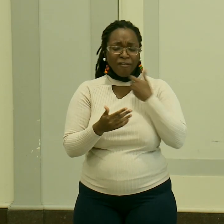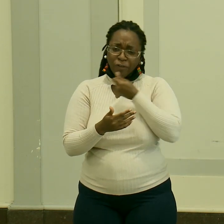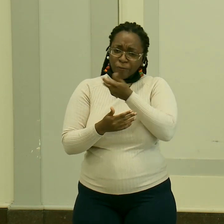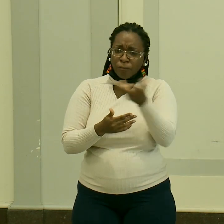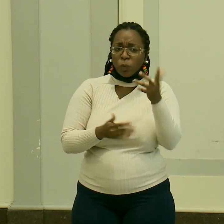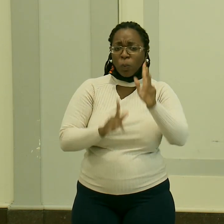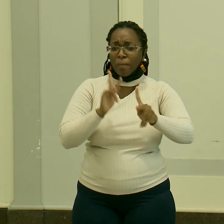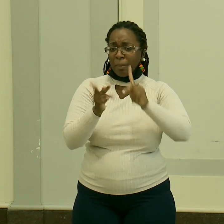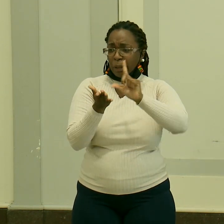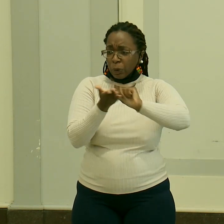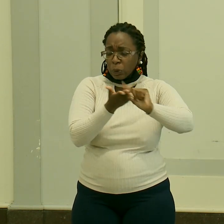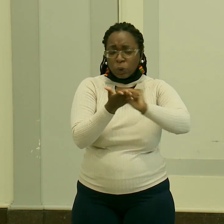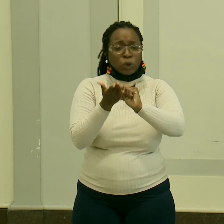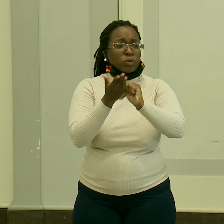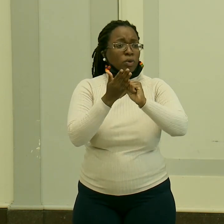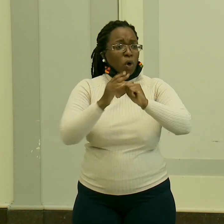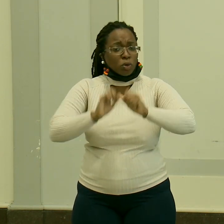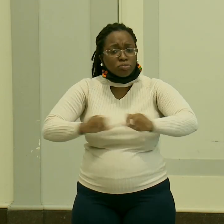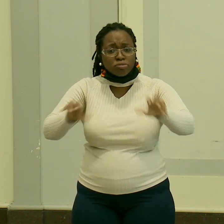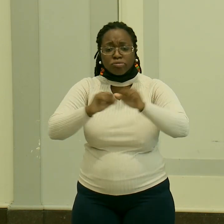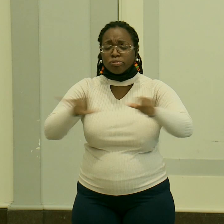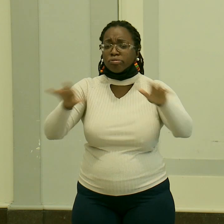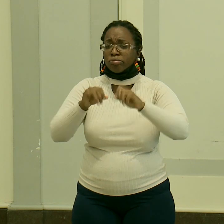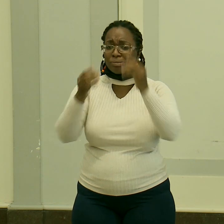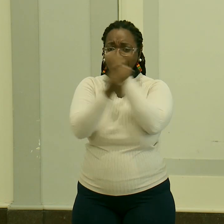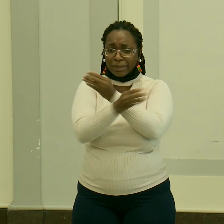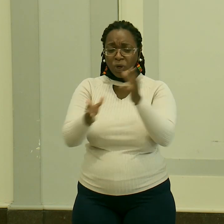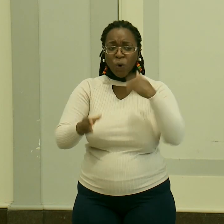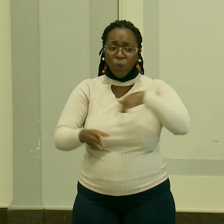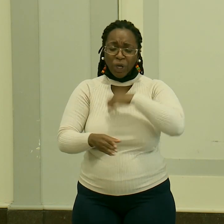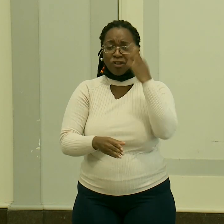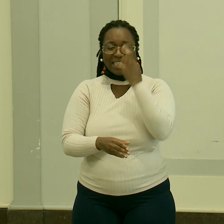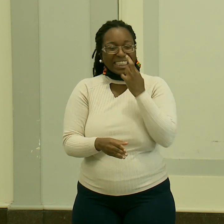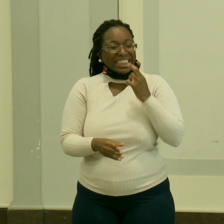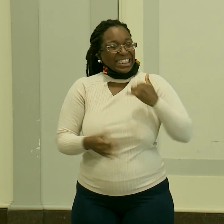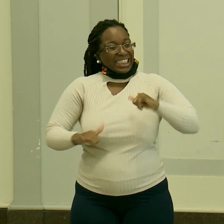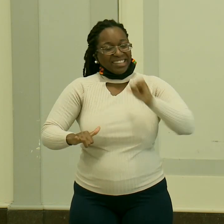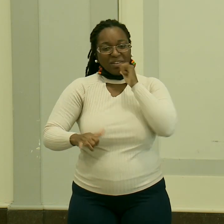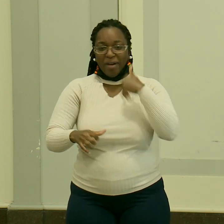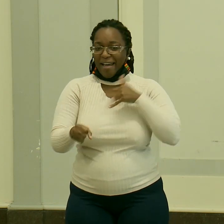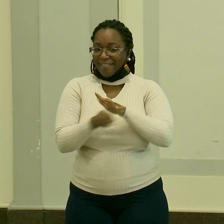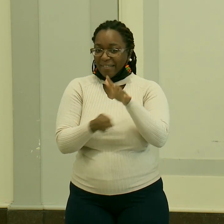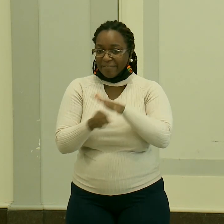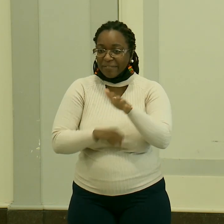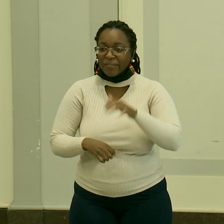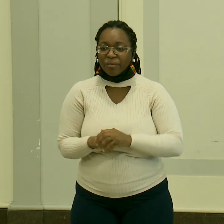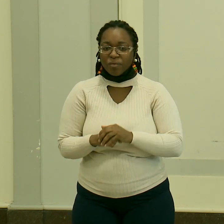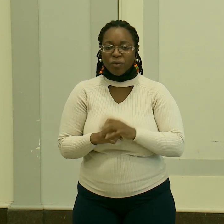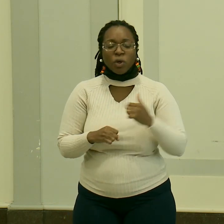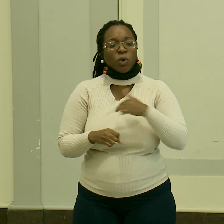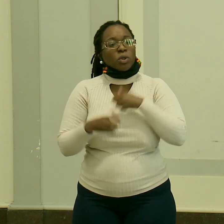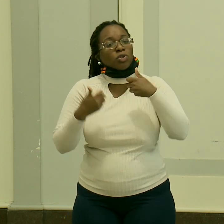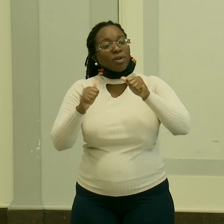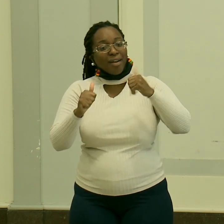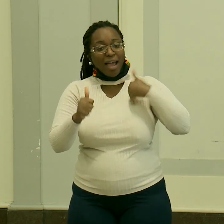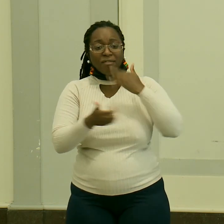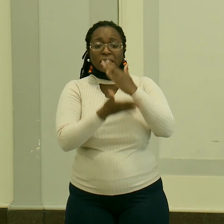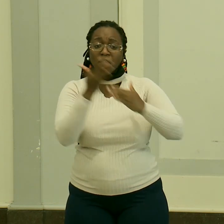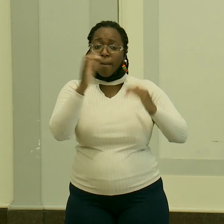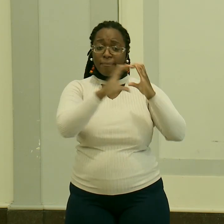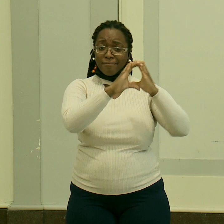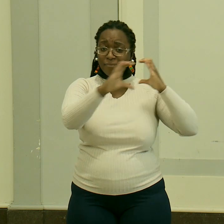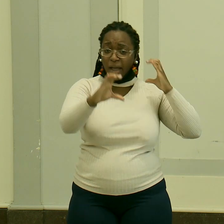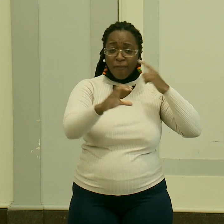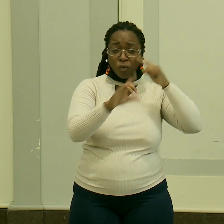this week, are testament to that. While we are working right now to provide low-barrier, appointment-free mobile testing sites,